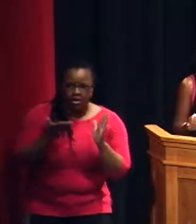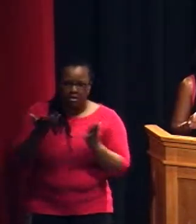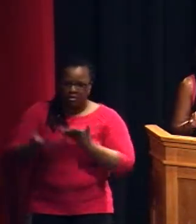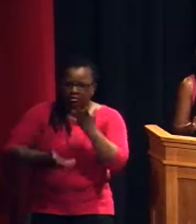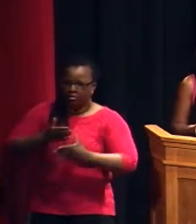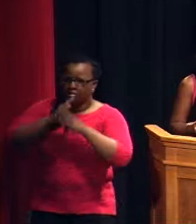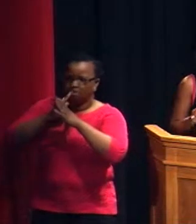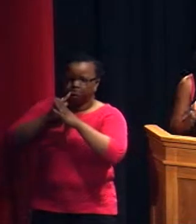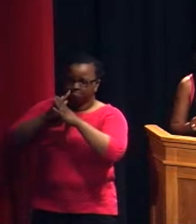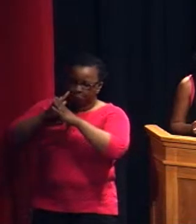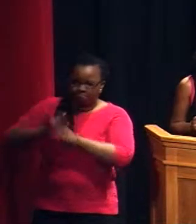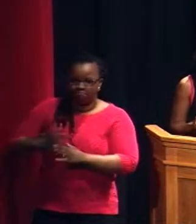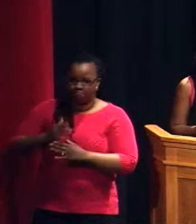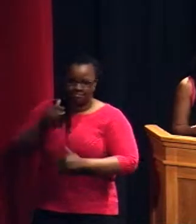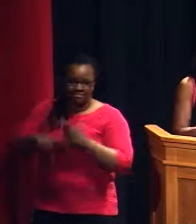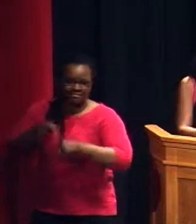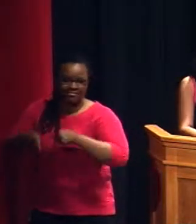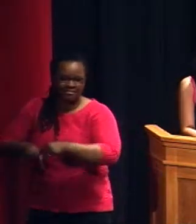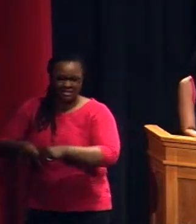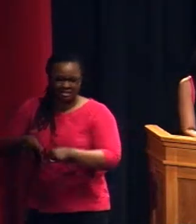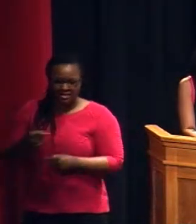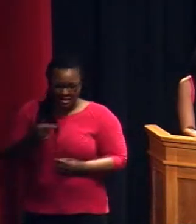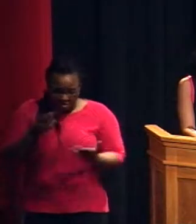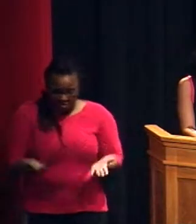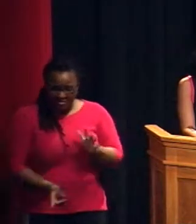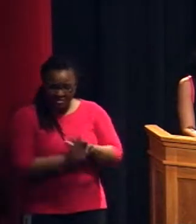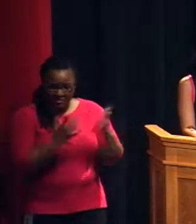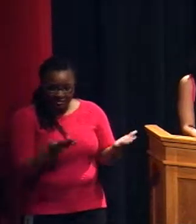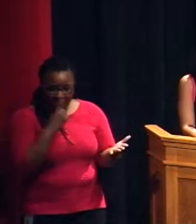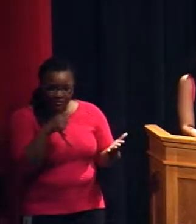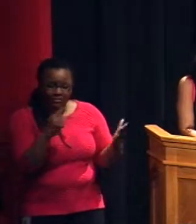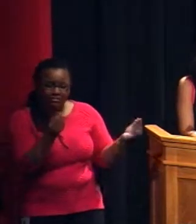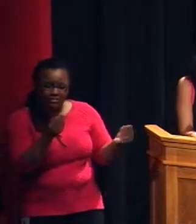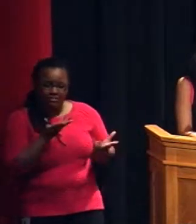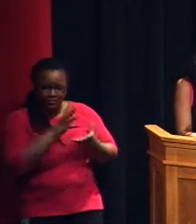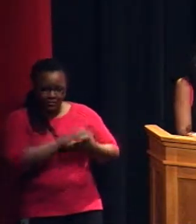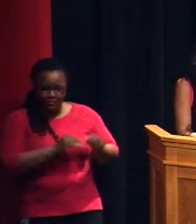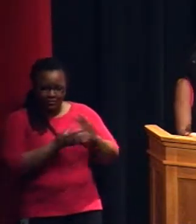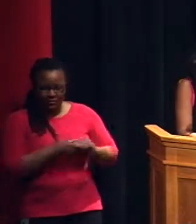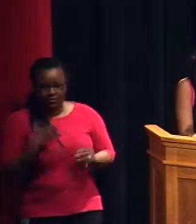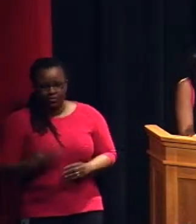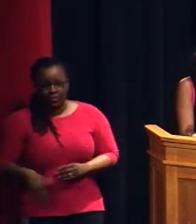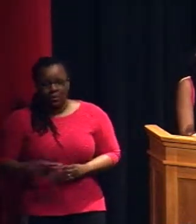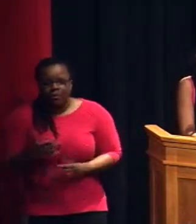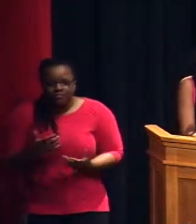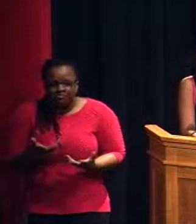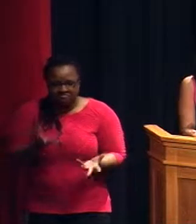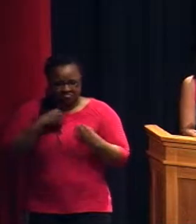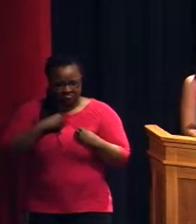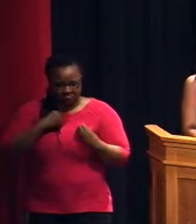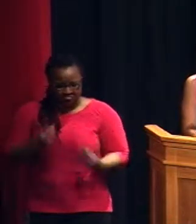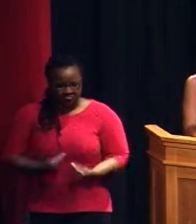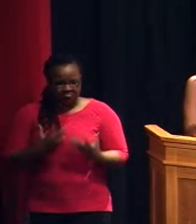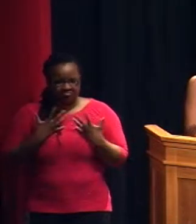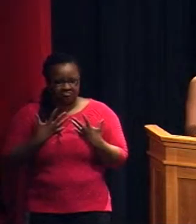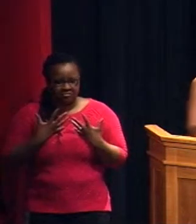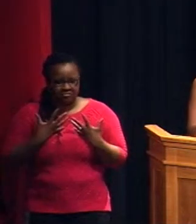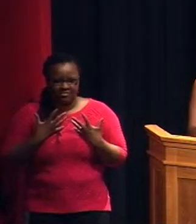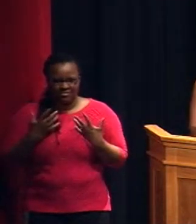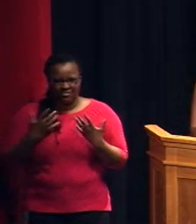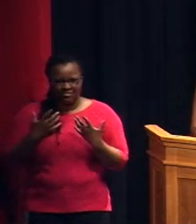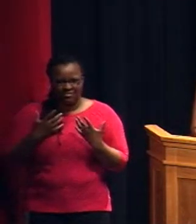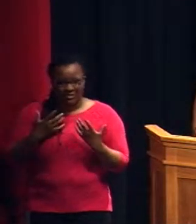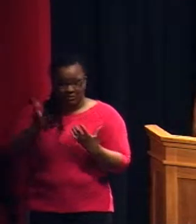they overcame, and they are here today to tell us their stories. How inspiring is it to see how much things